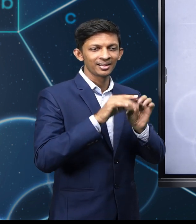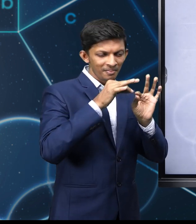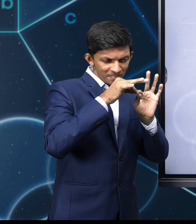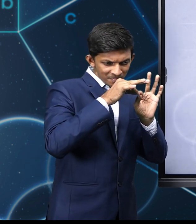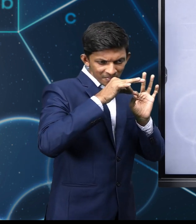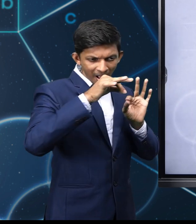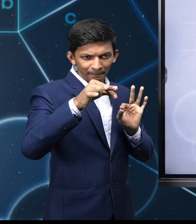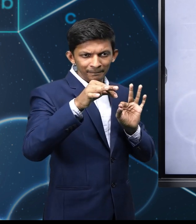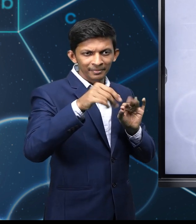proportion,